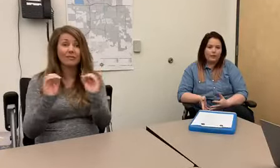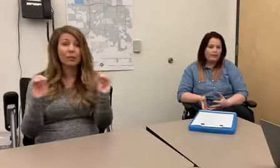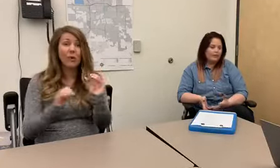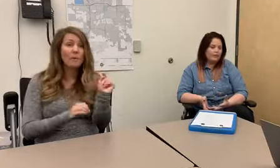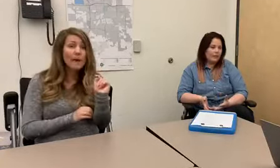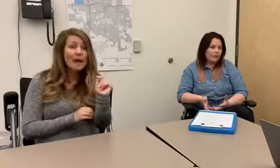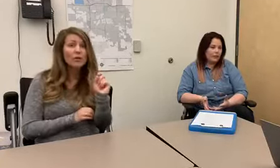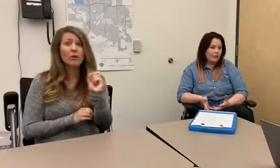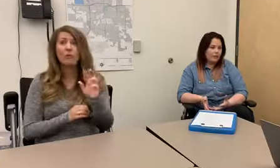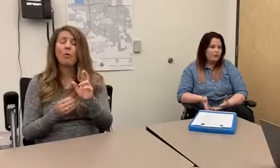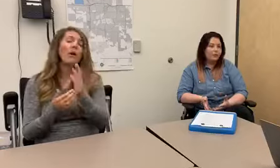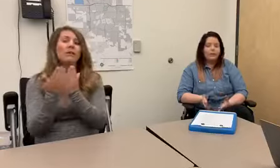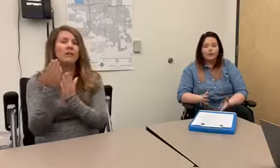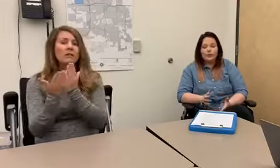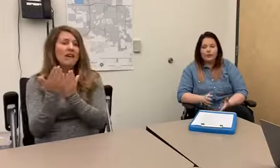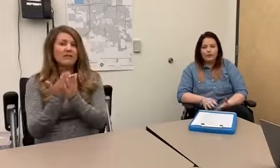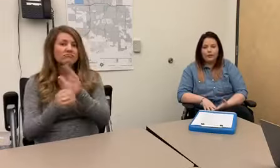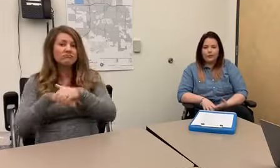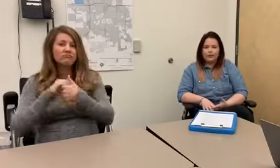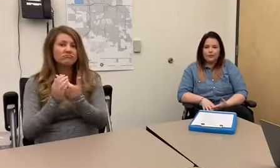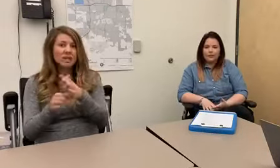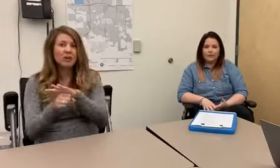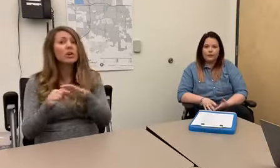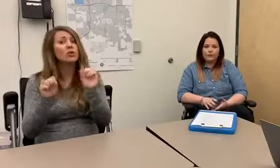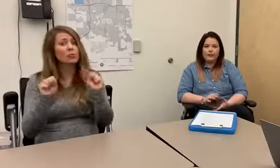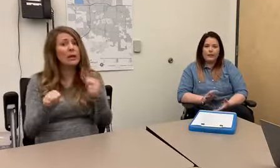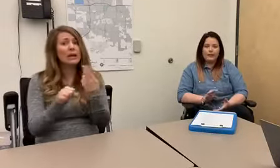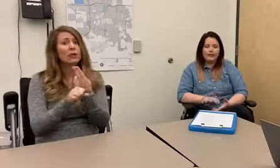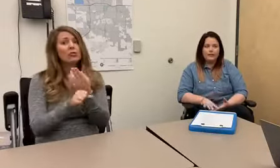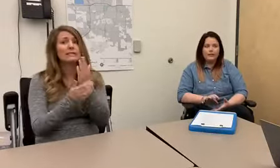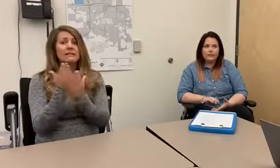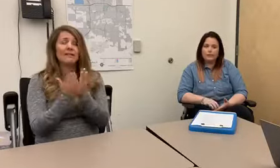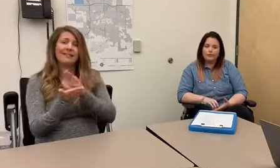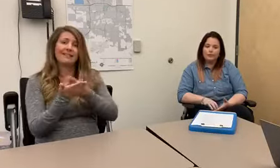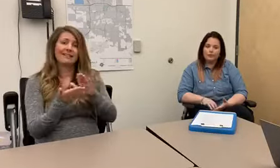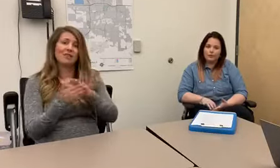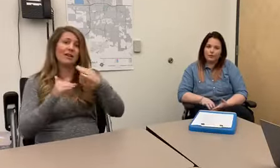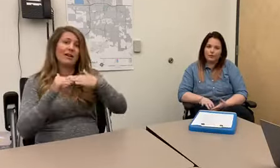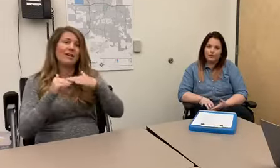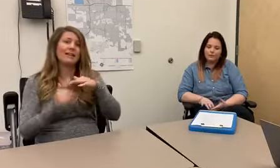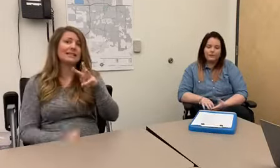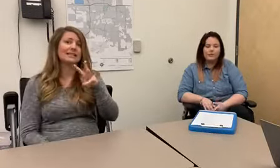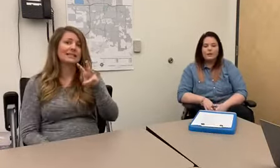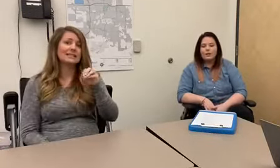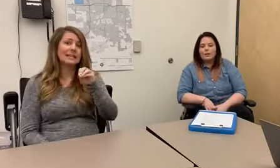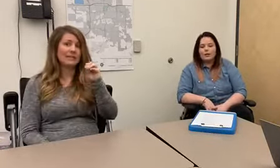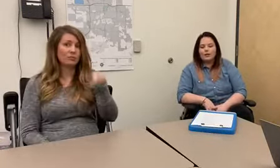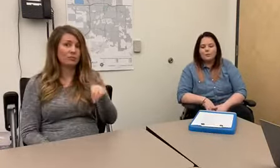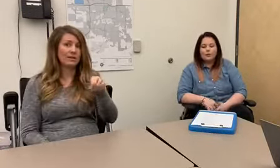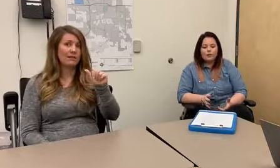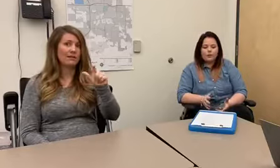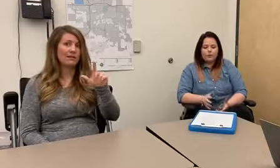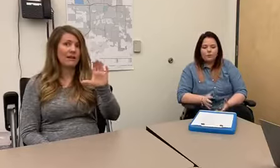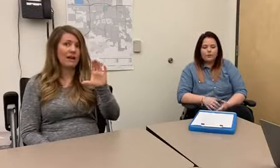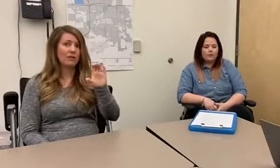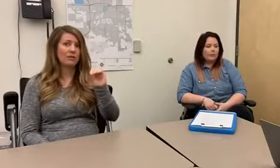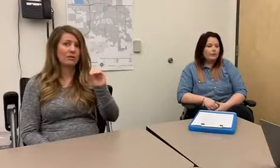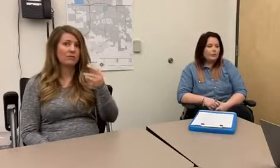washing station available, you can use hand sanitizer at least 60% alcohol. While you're at the pool, again, make sure that